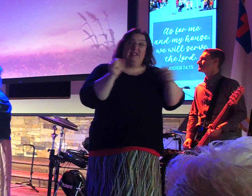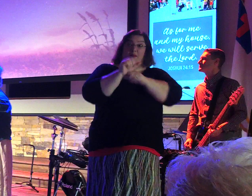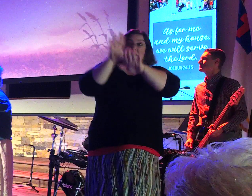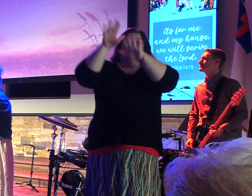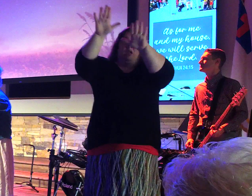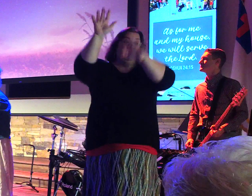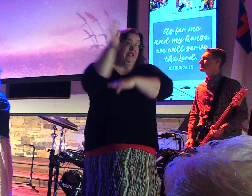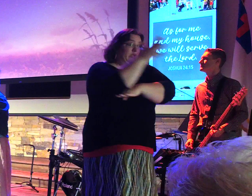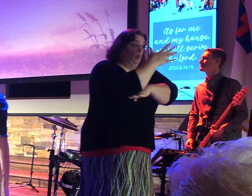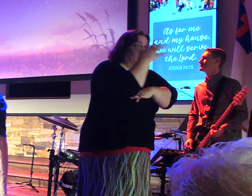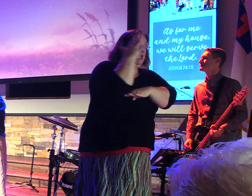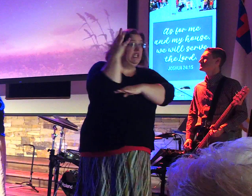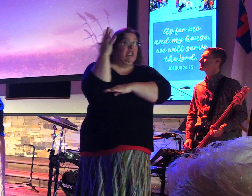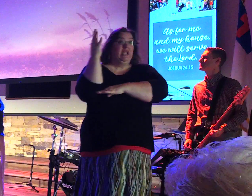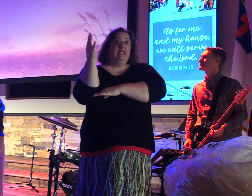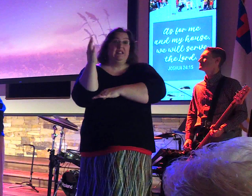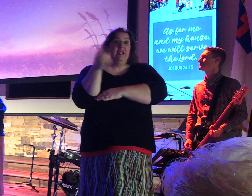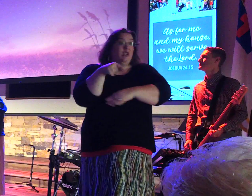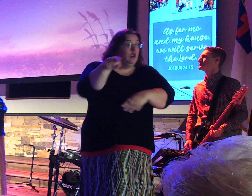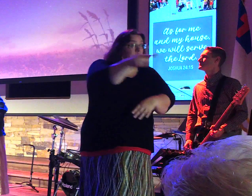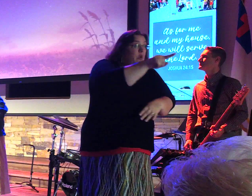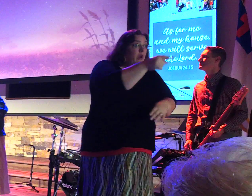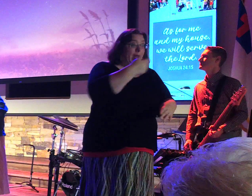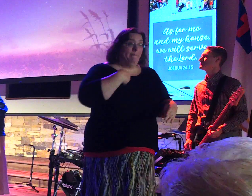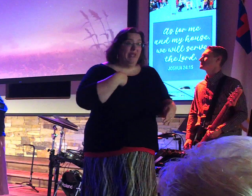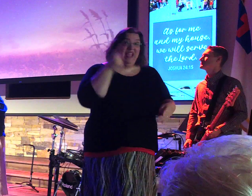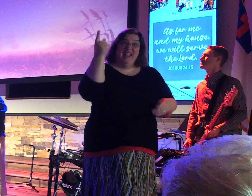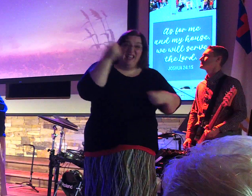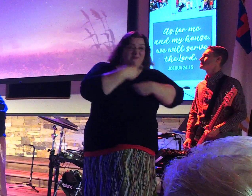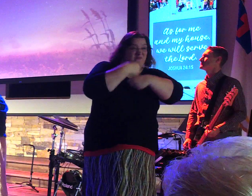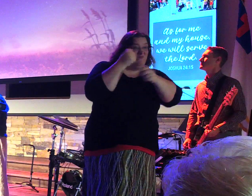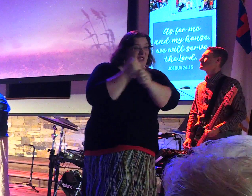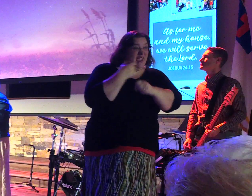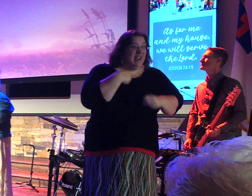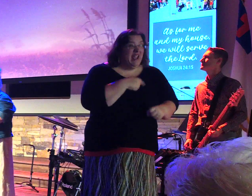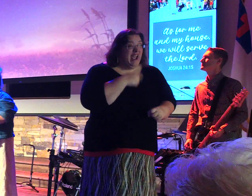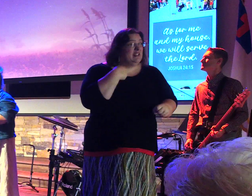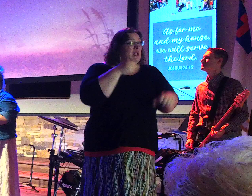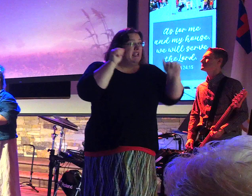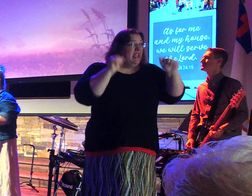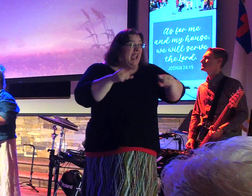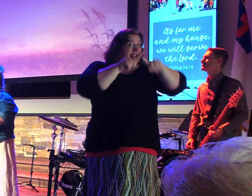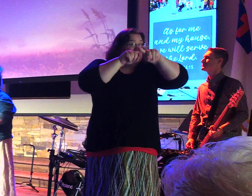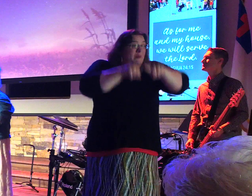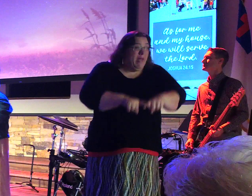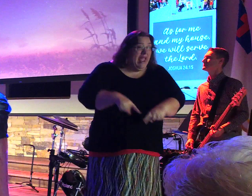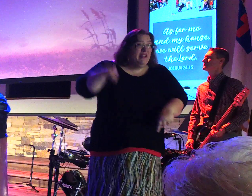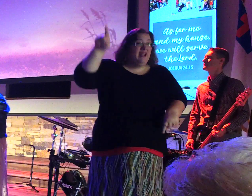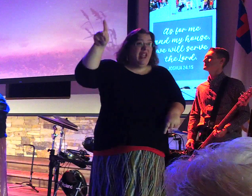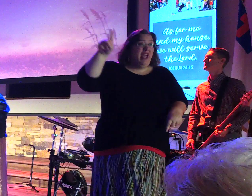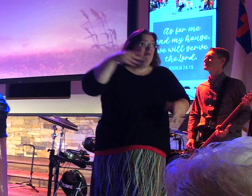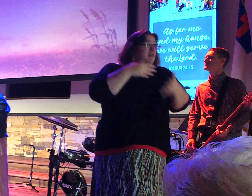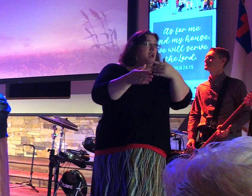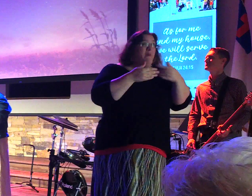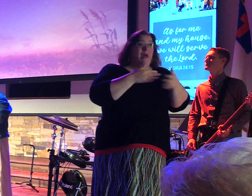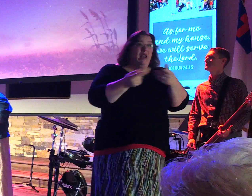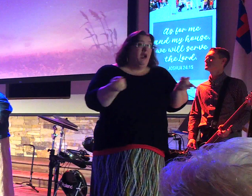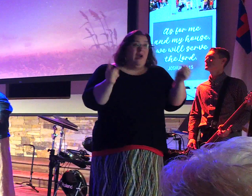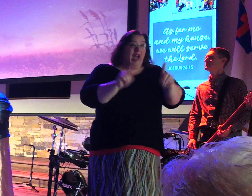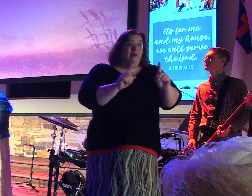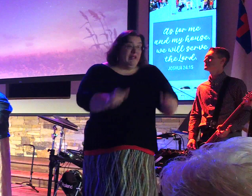and the trees, and of you and me. And we can depend on Him no matter what life brings our